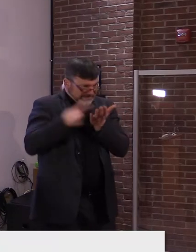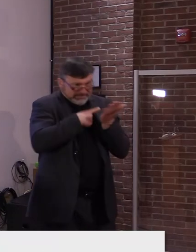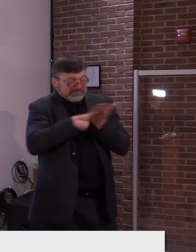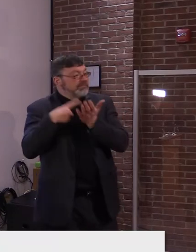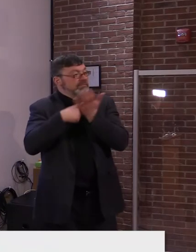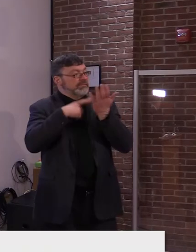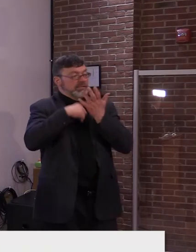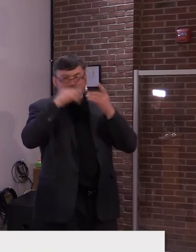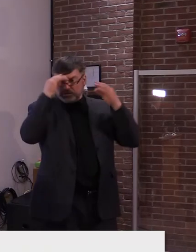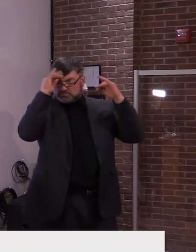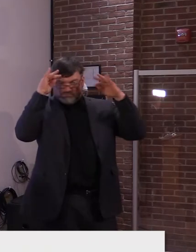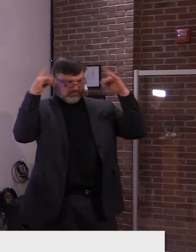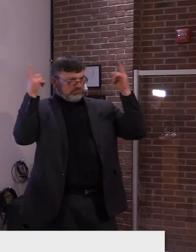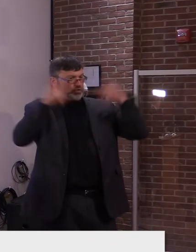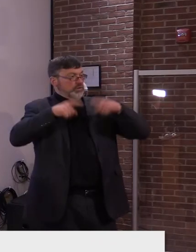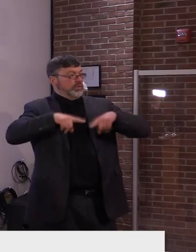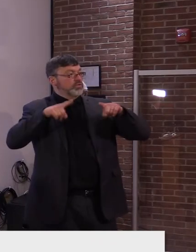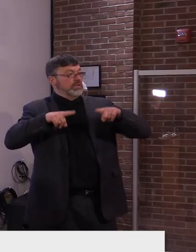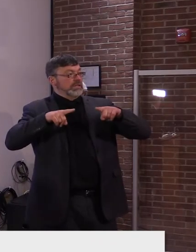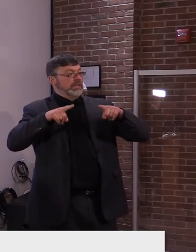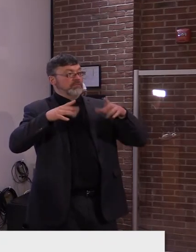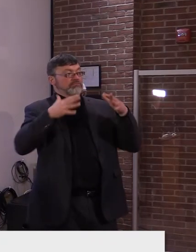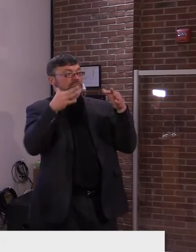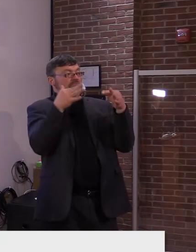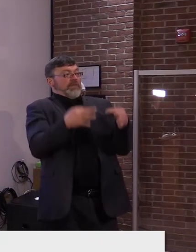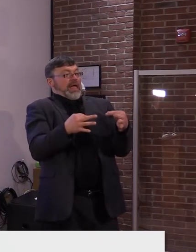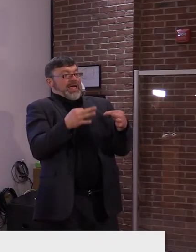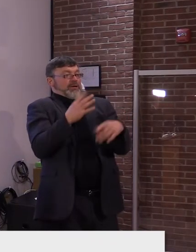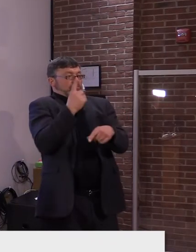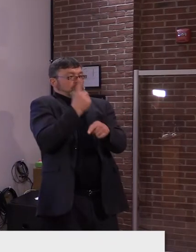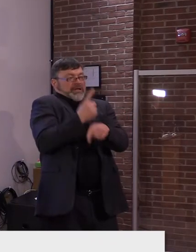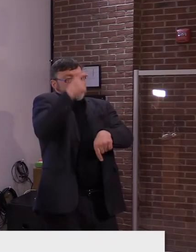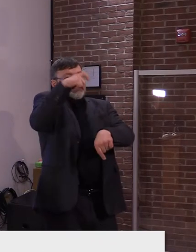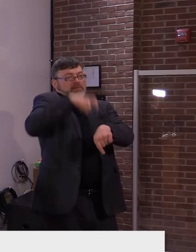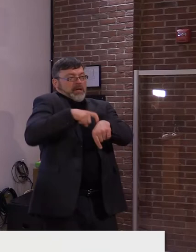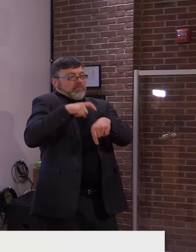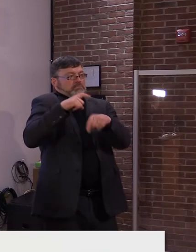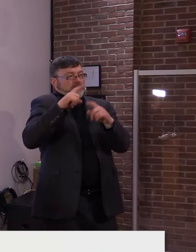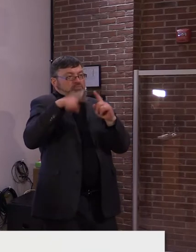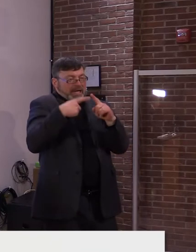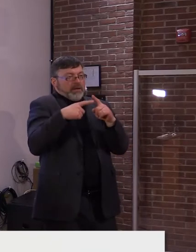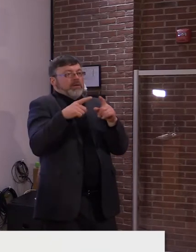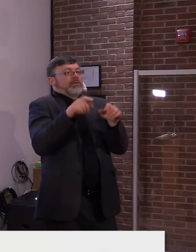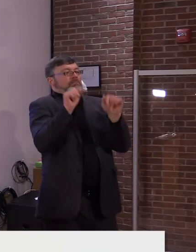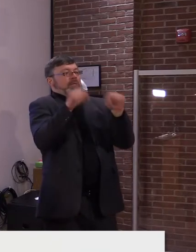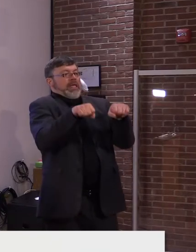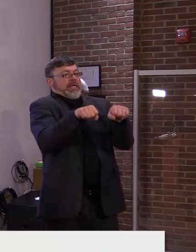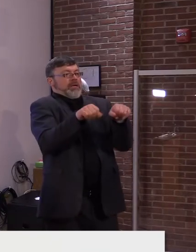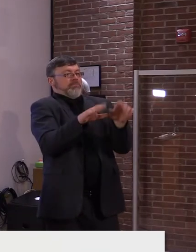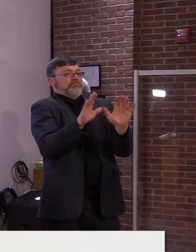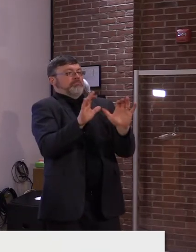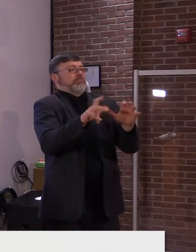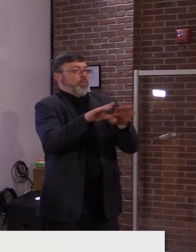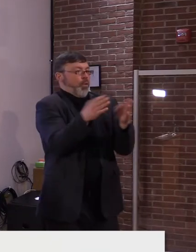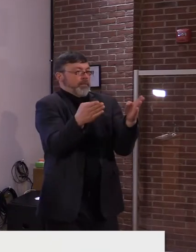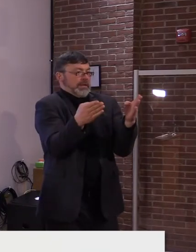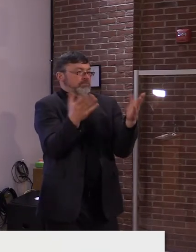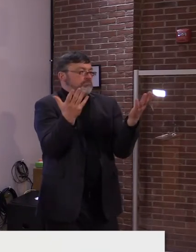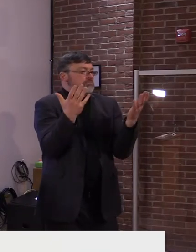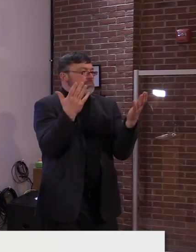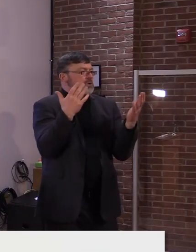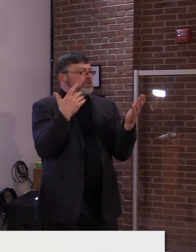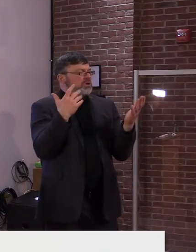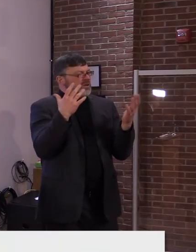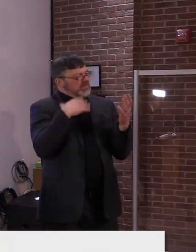time to do this and open it up in a safe manner. But as I said, when you look